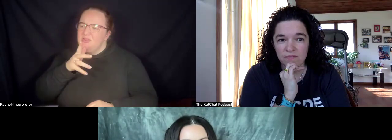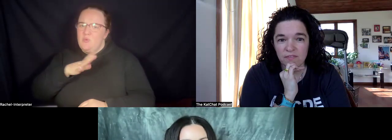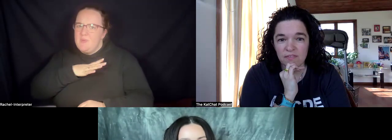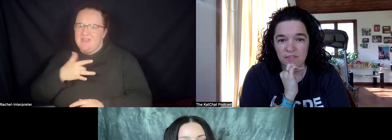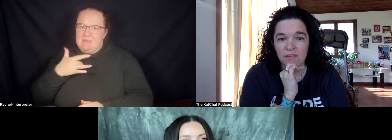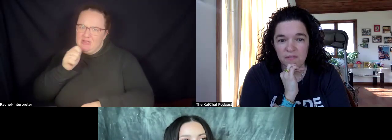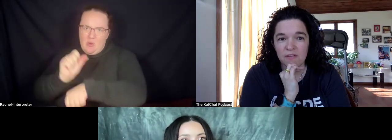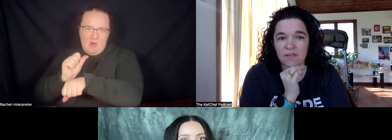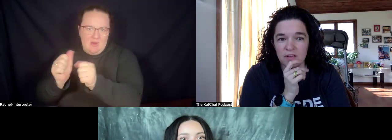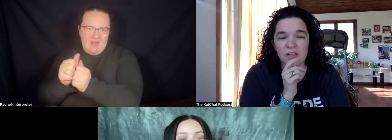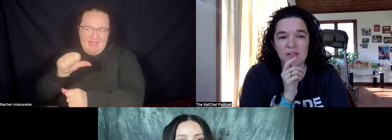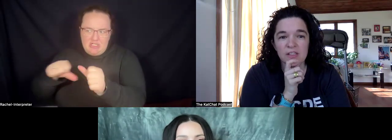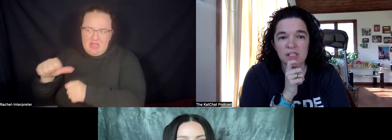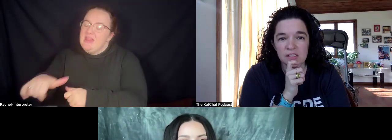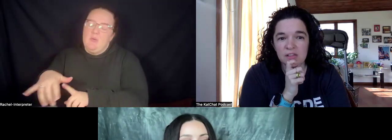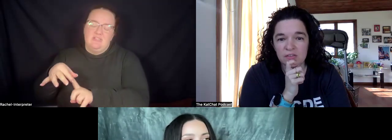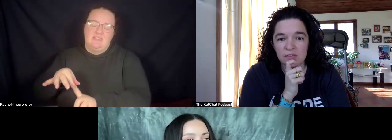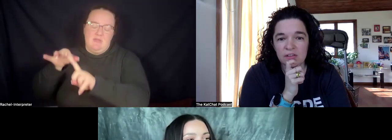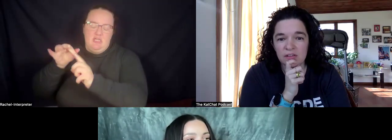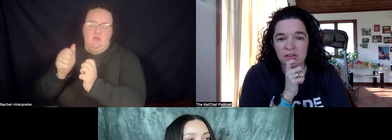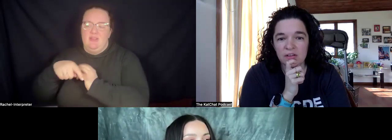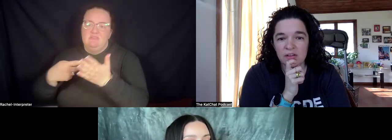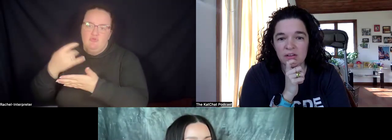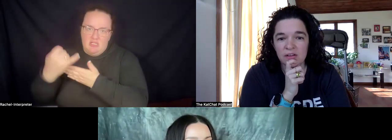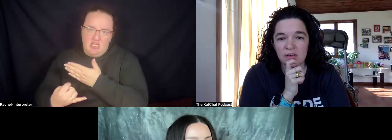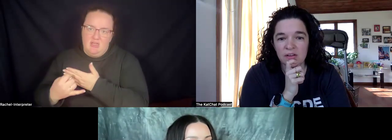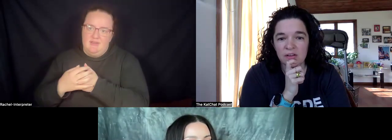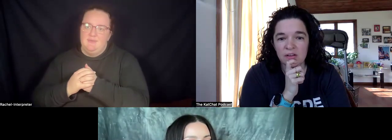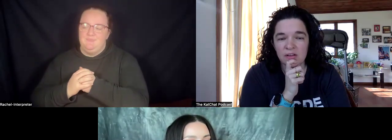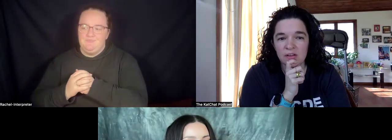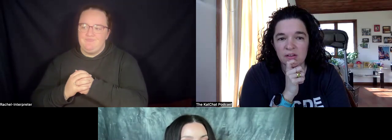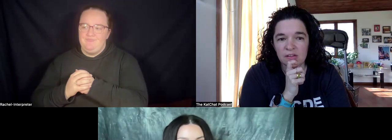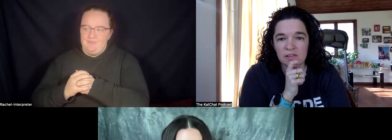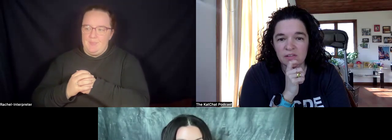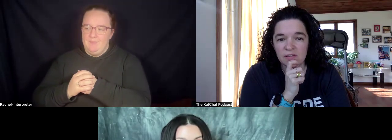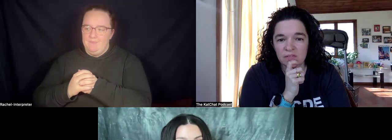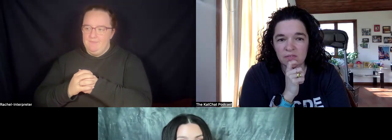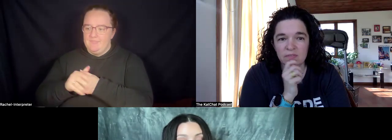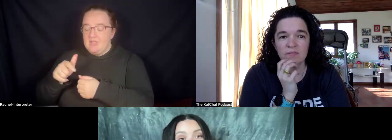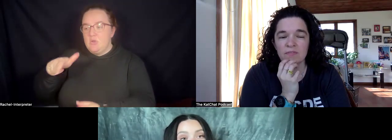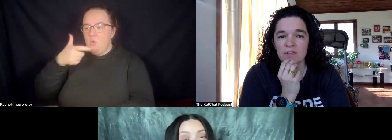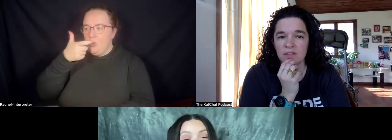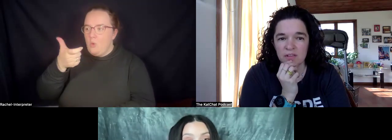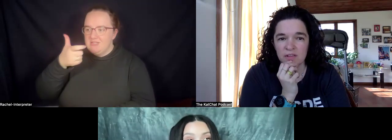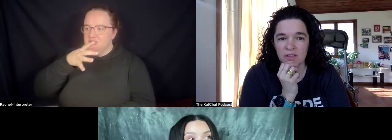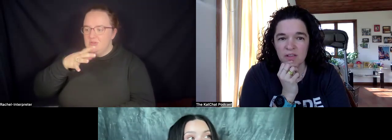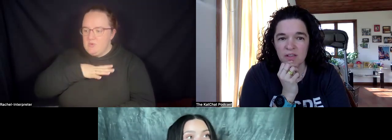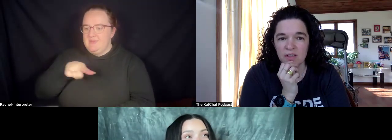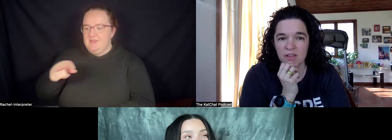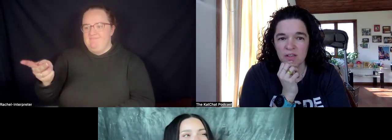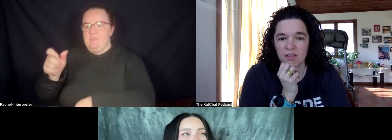work with each other. So that's something that was so special about this project. And watching the women